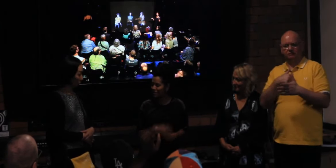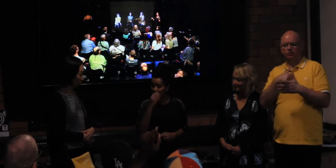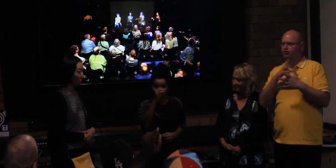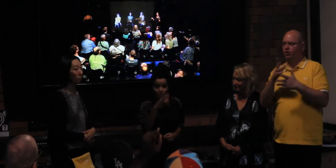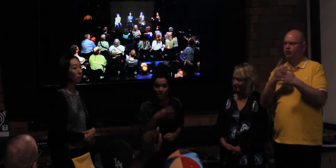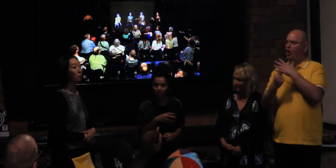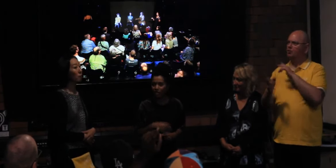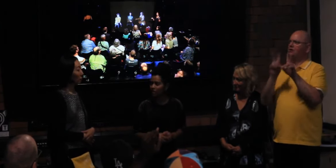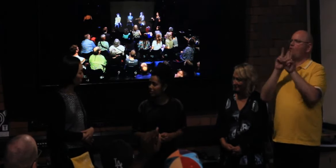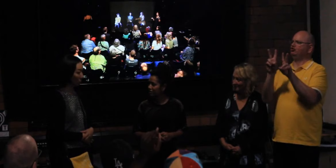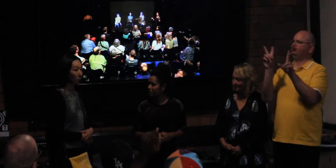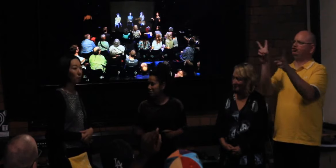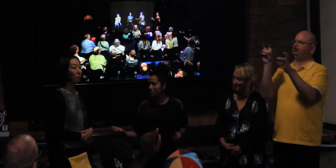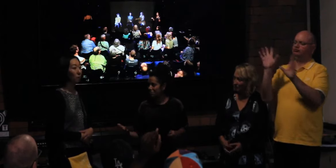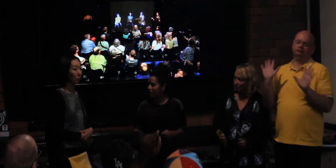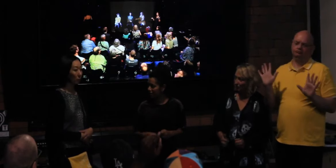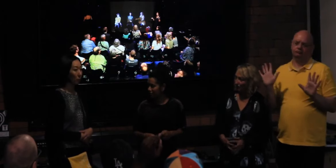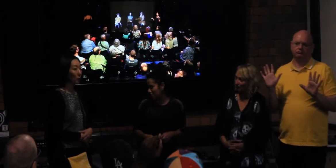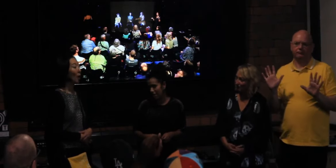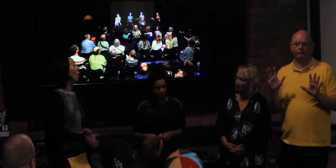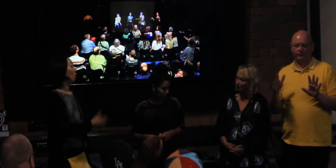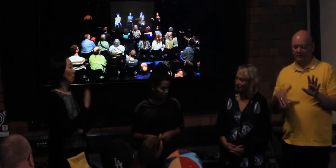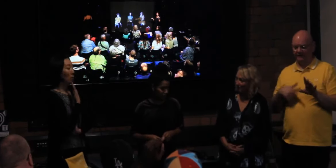just kind of observing.